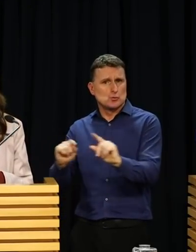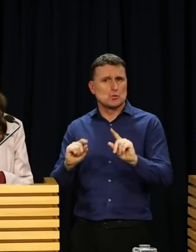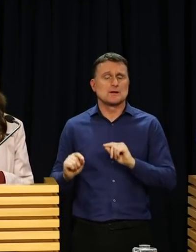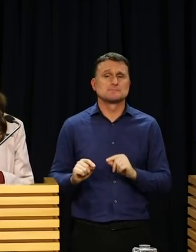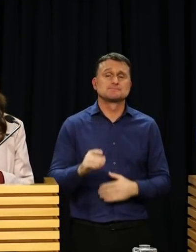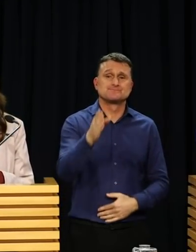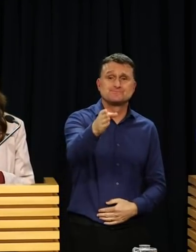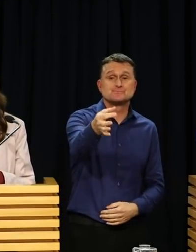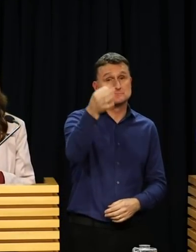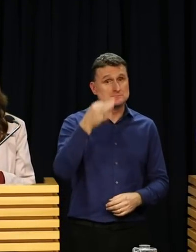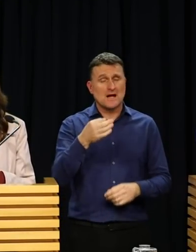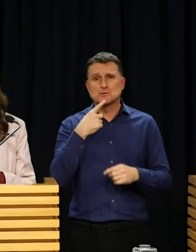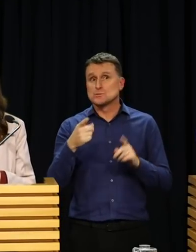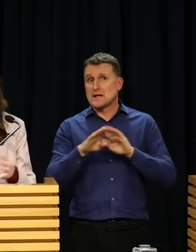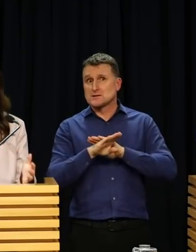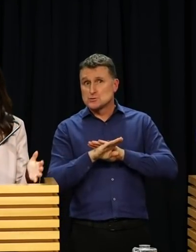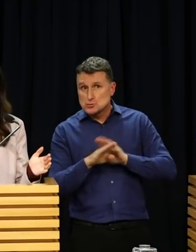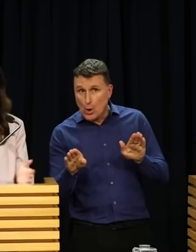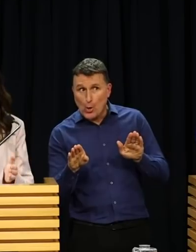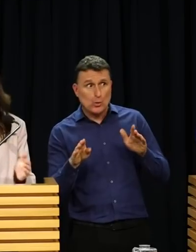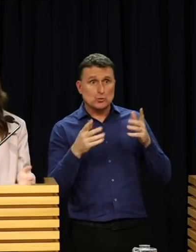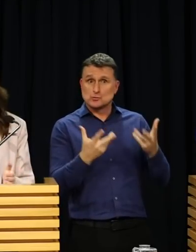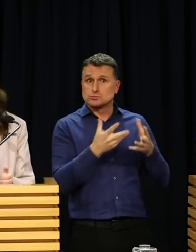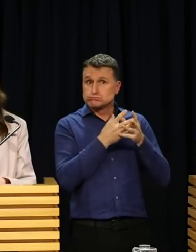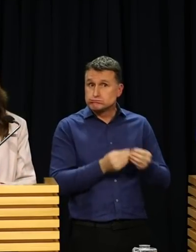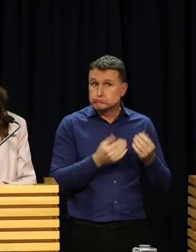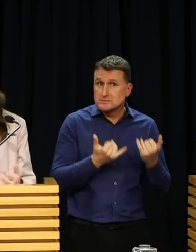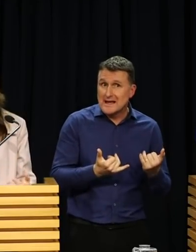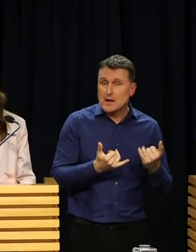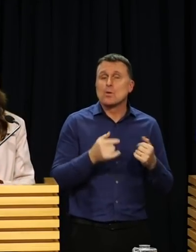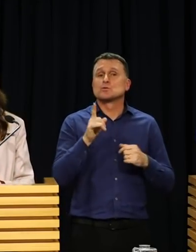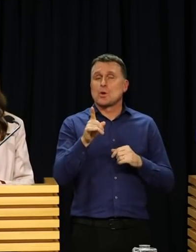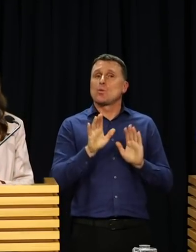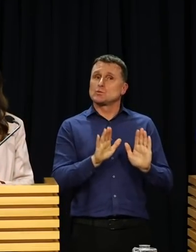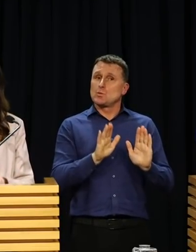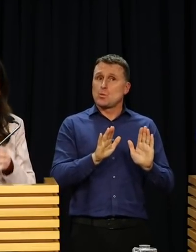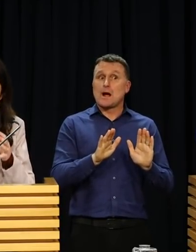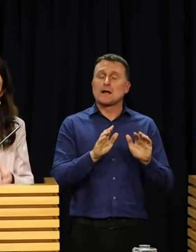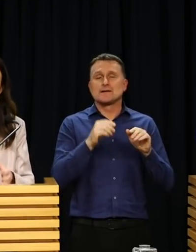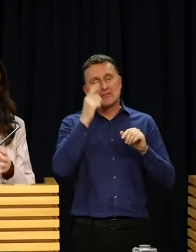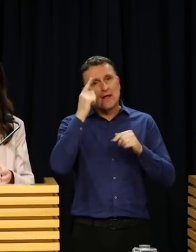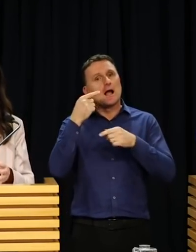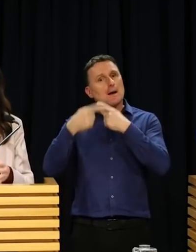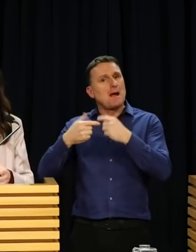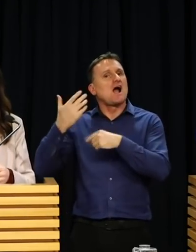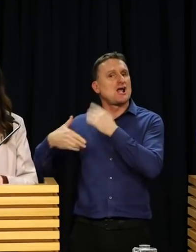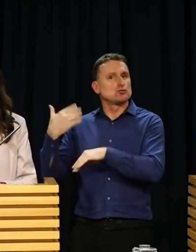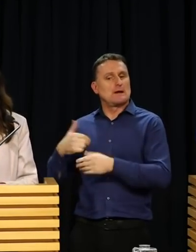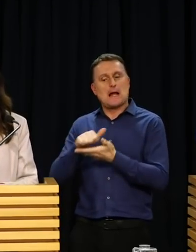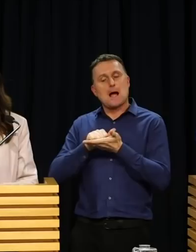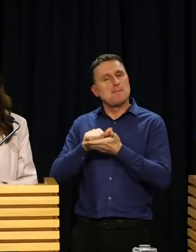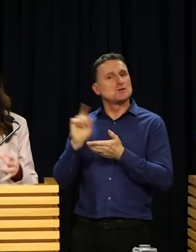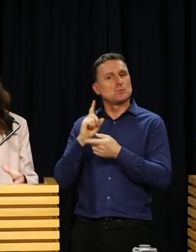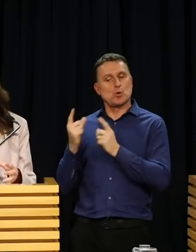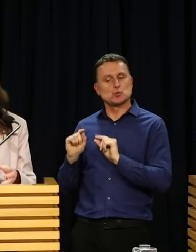expectations, you're saying no to an amnesty now? I'm saying keep your expectations in the realm of past apologies, which have been very specific to